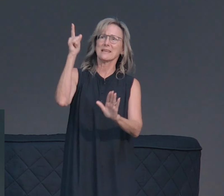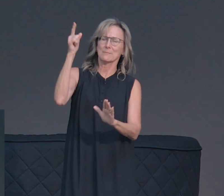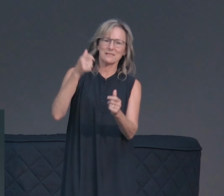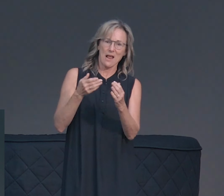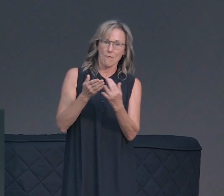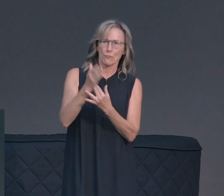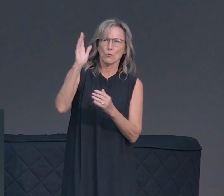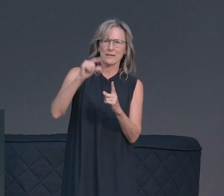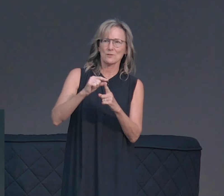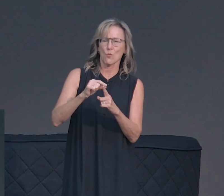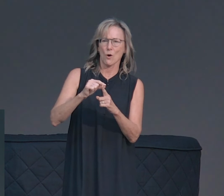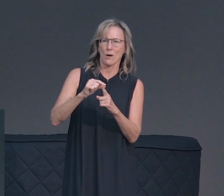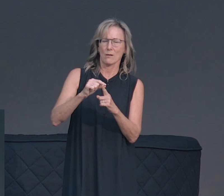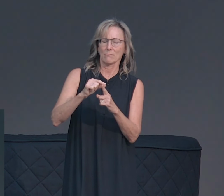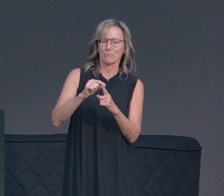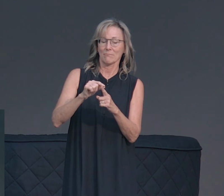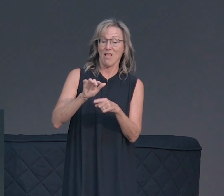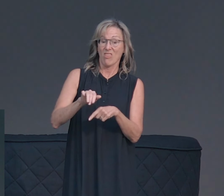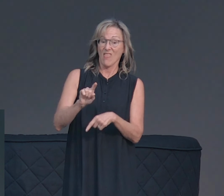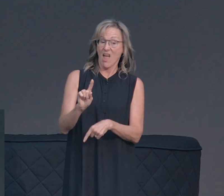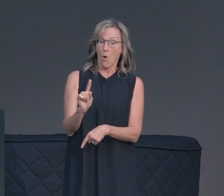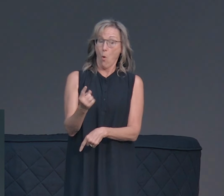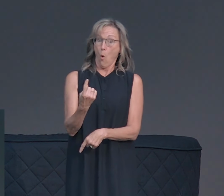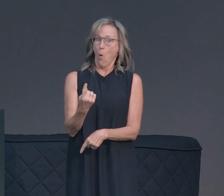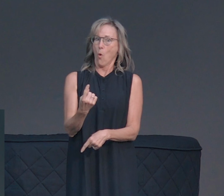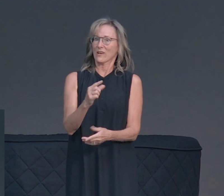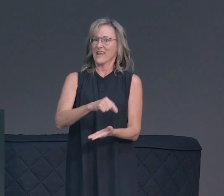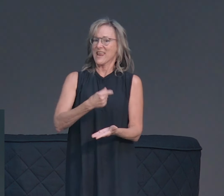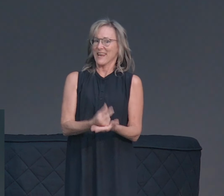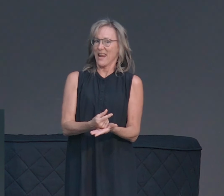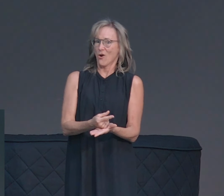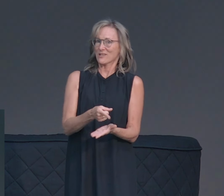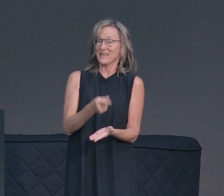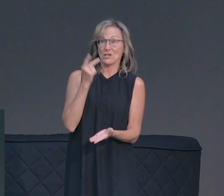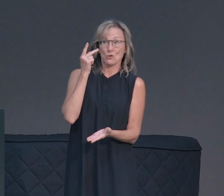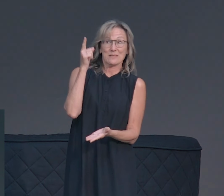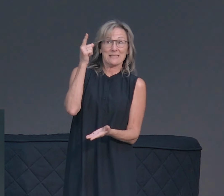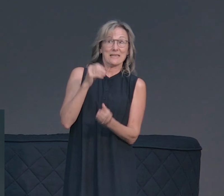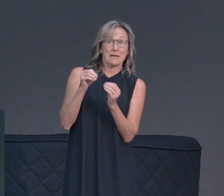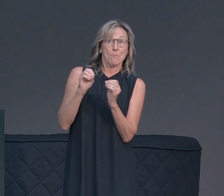does not guarantee that you will see God more clearly.